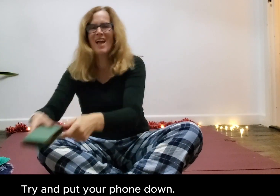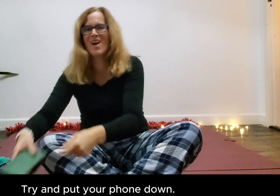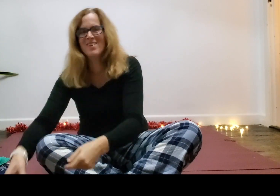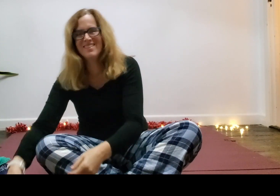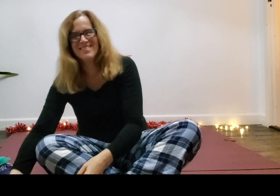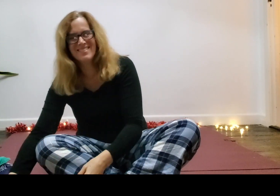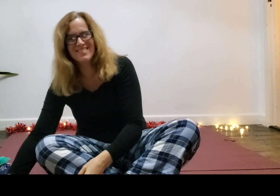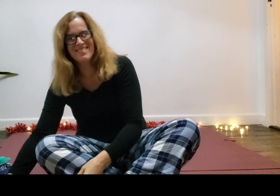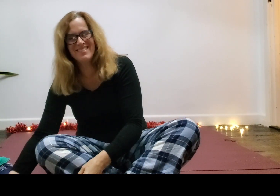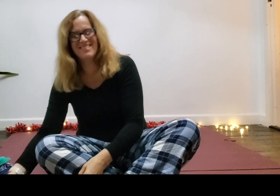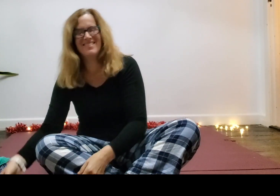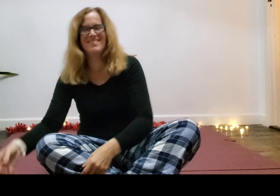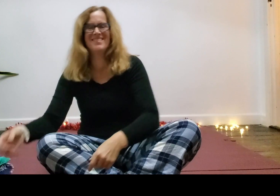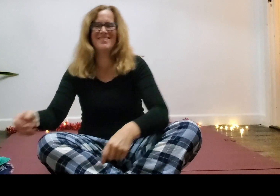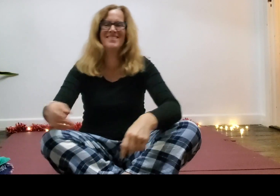down.